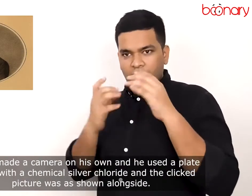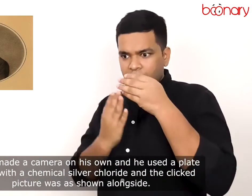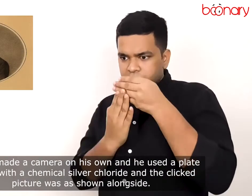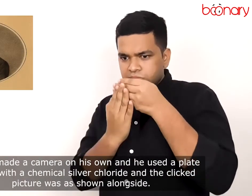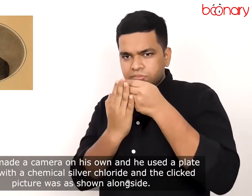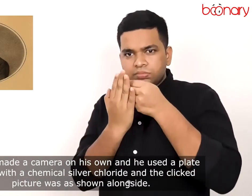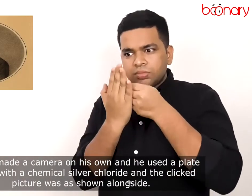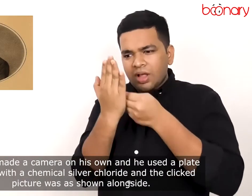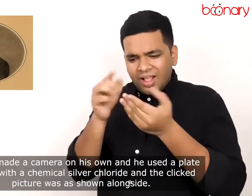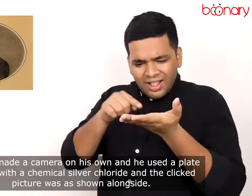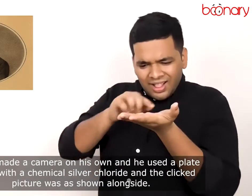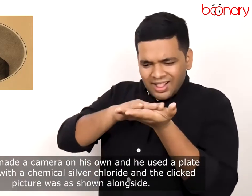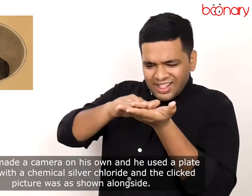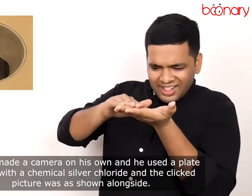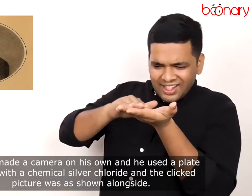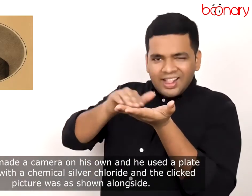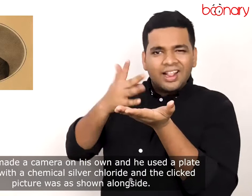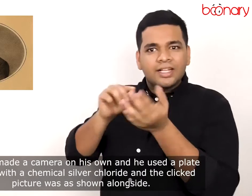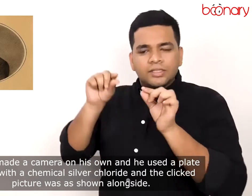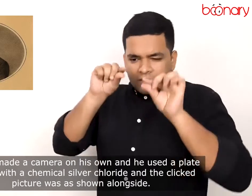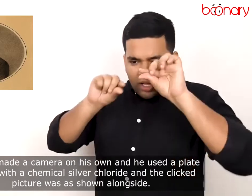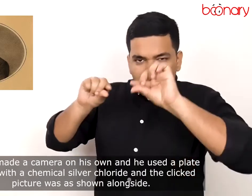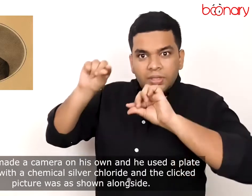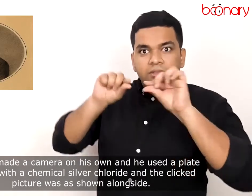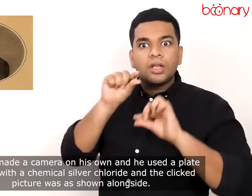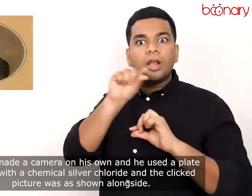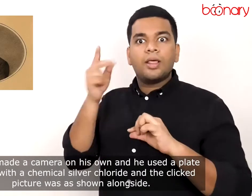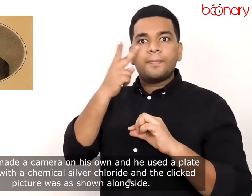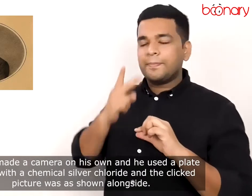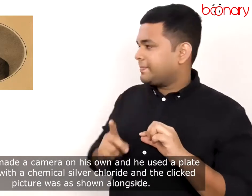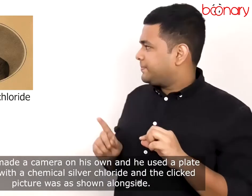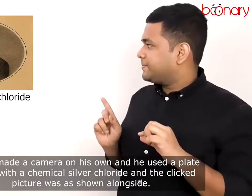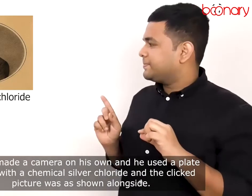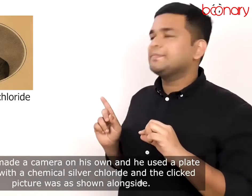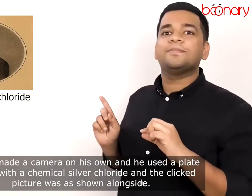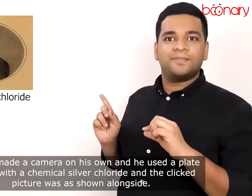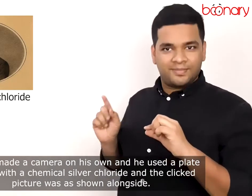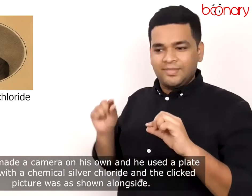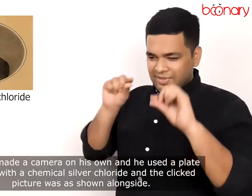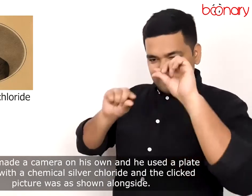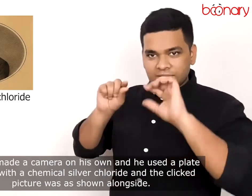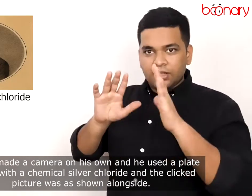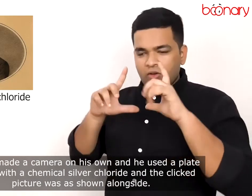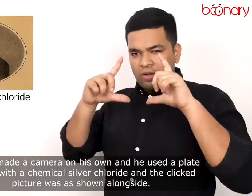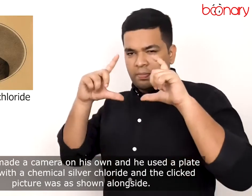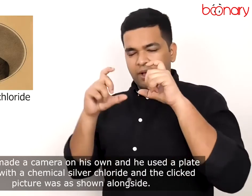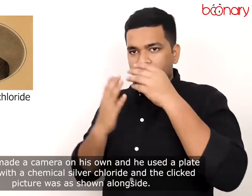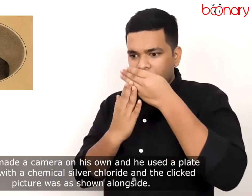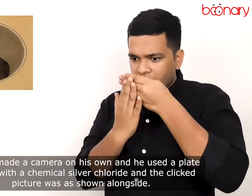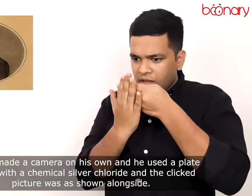had made a camera on his own and he used a plate coated with a chemical silver chloride, and